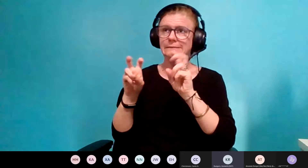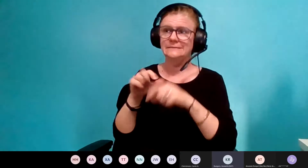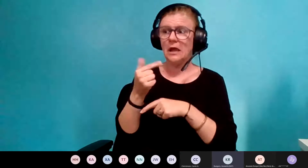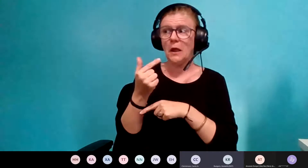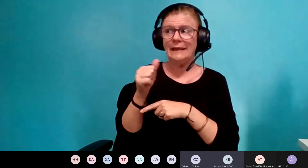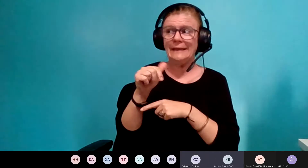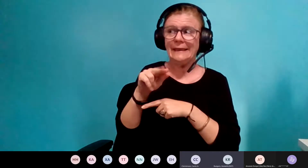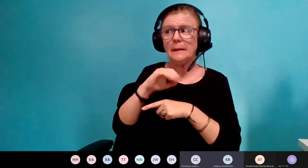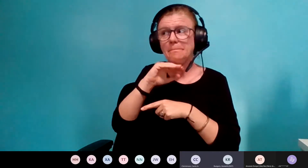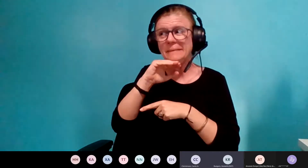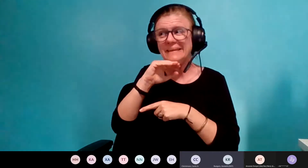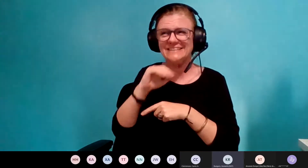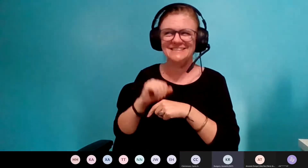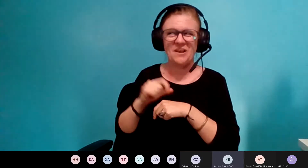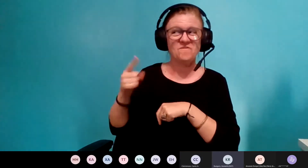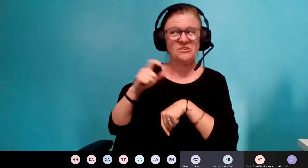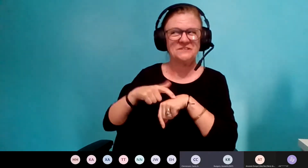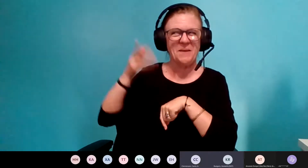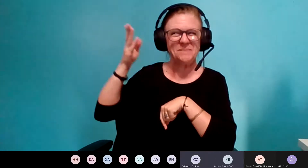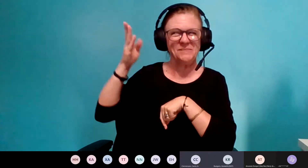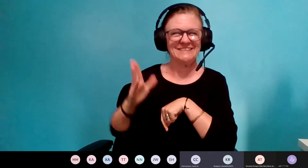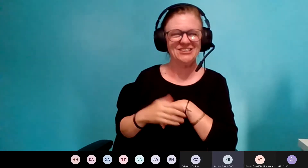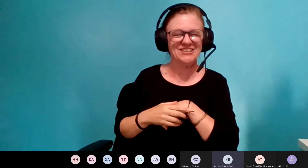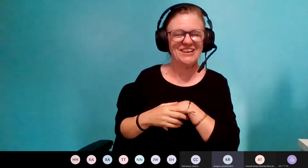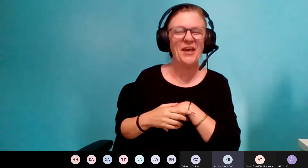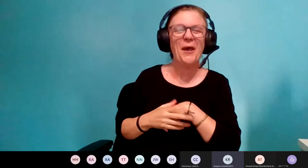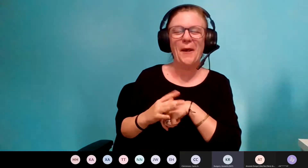first presentation at this level.